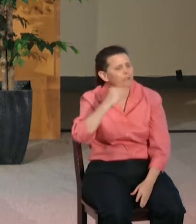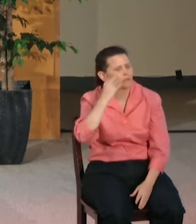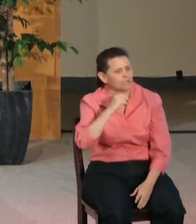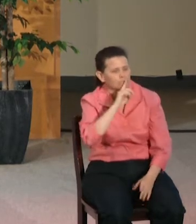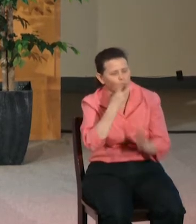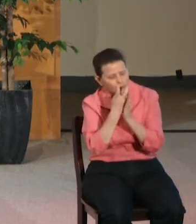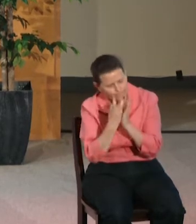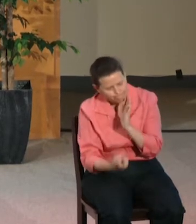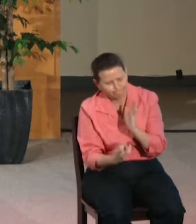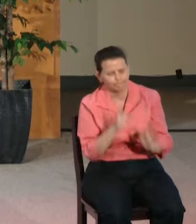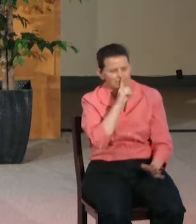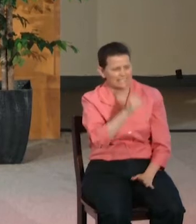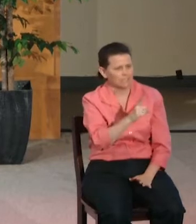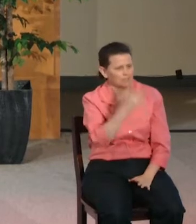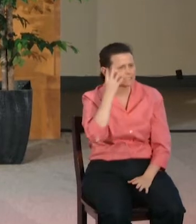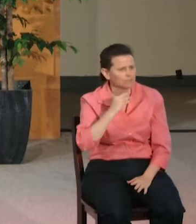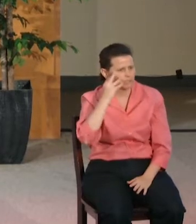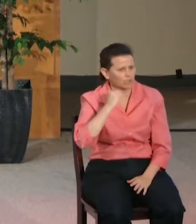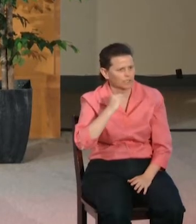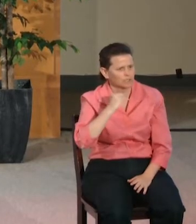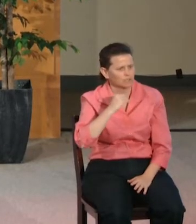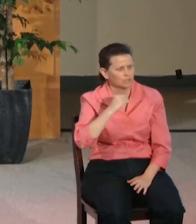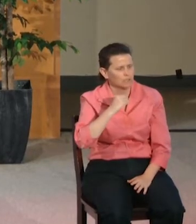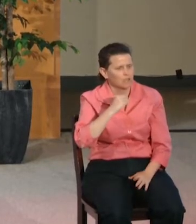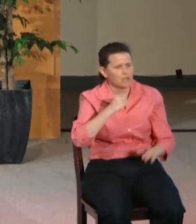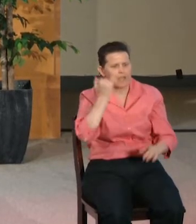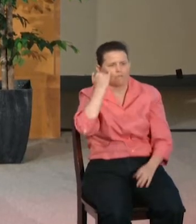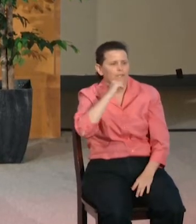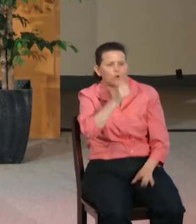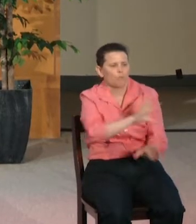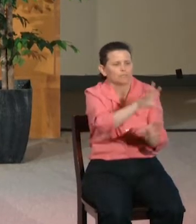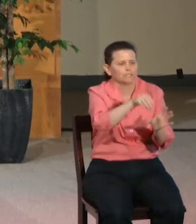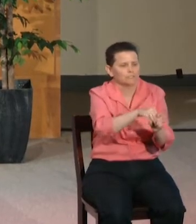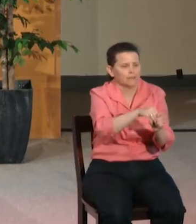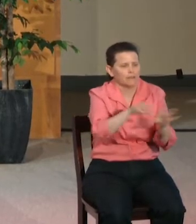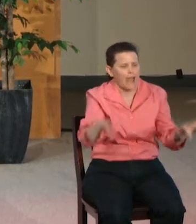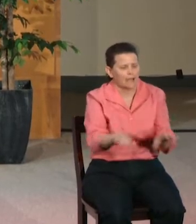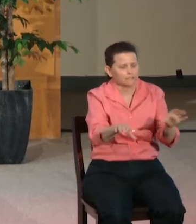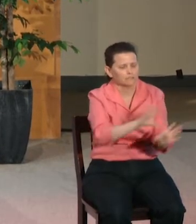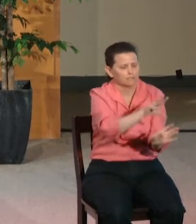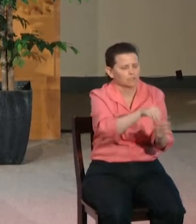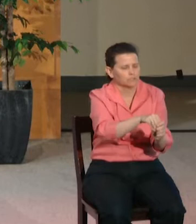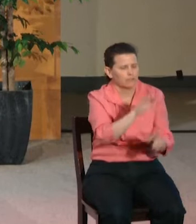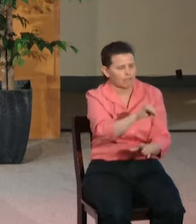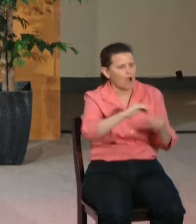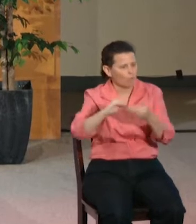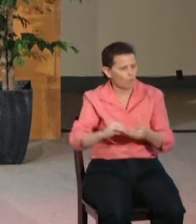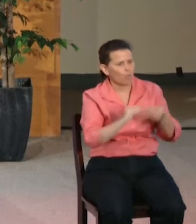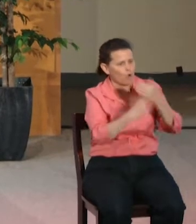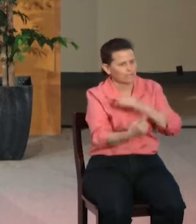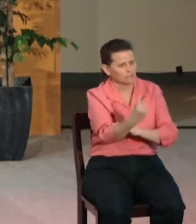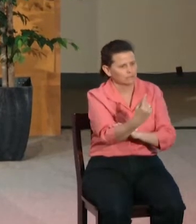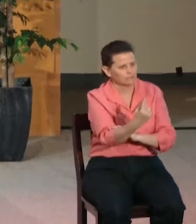eyes off the ball, maybe, but we're still in the oneness even as we take our eyes off the ball. And this has to do also with the